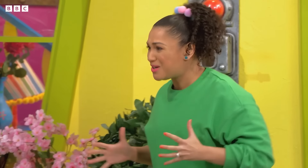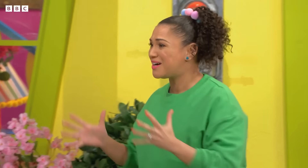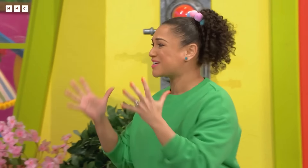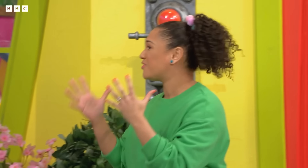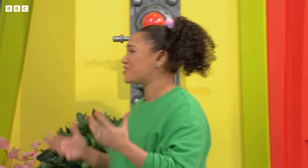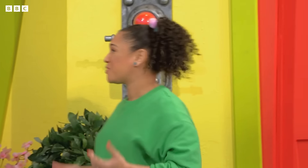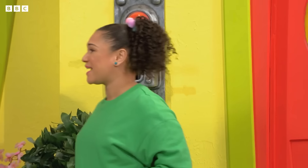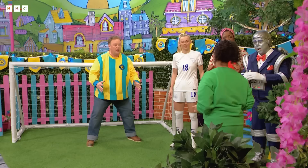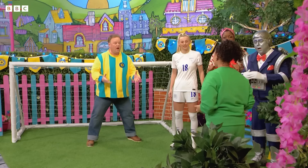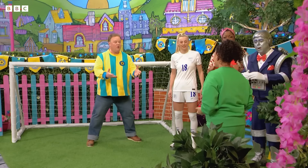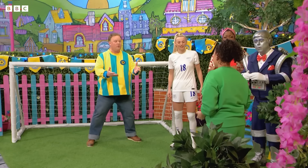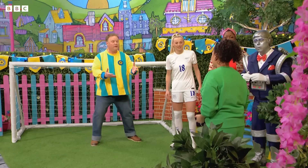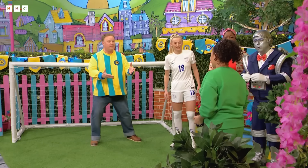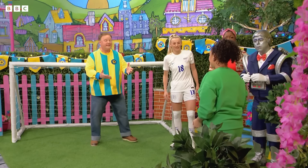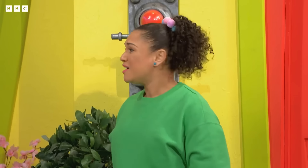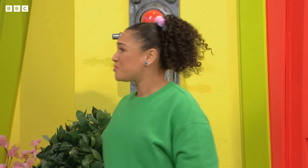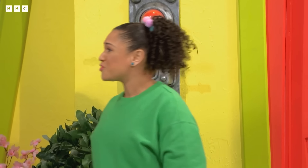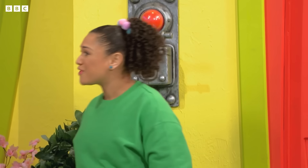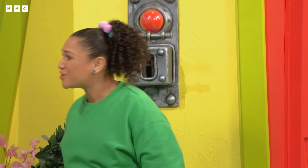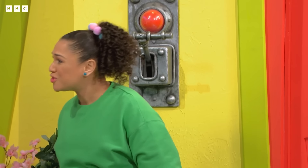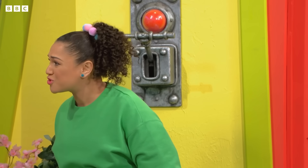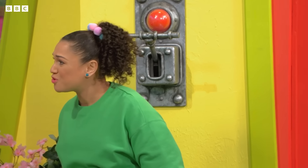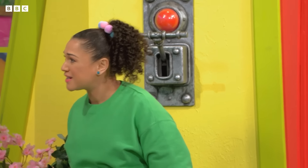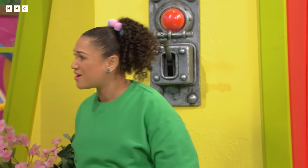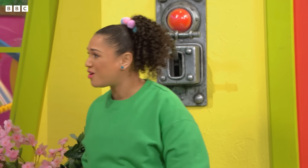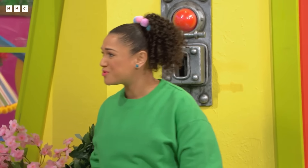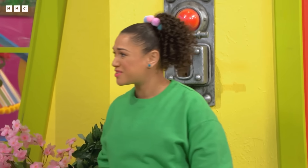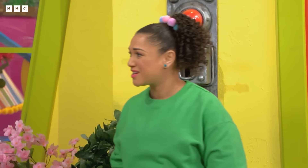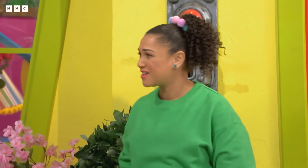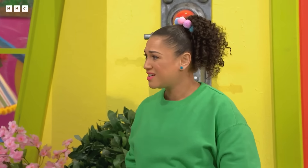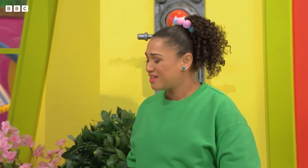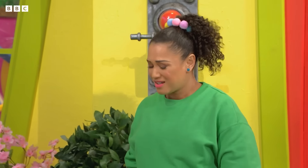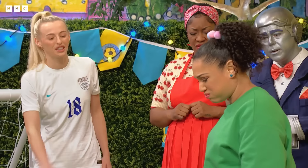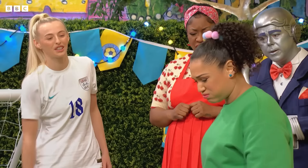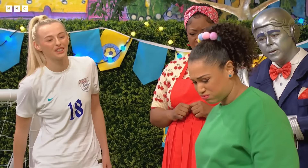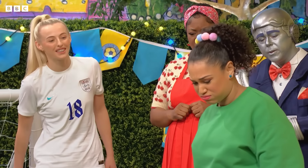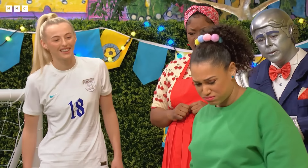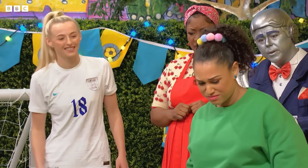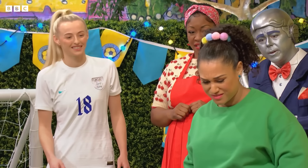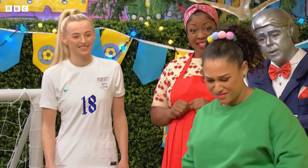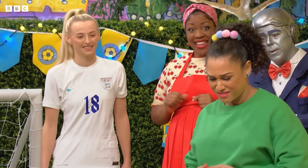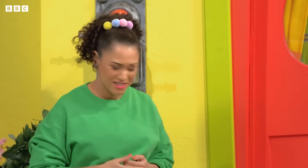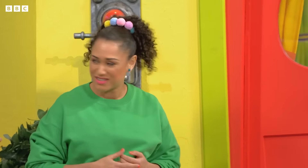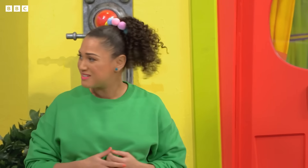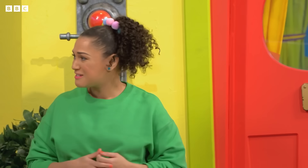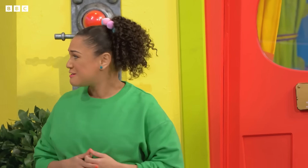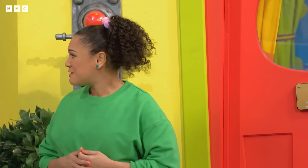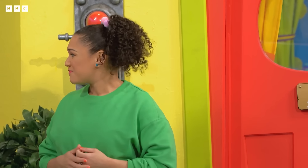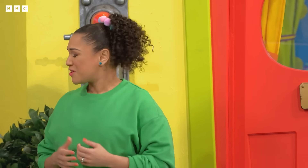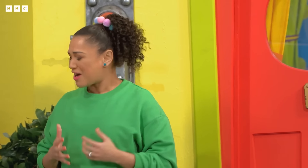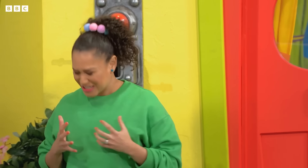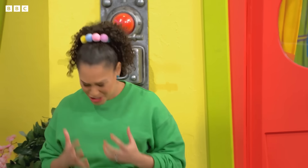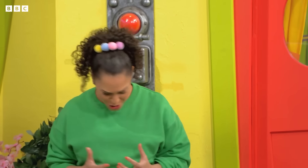Oh, I can't do it. Oh. I'm just not very good at scoring goals. You can. You can do this. Yes. I can do